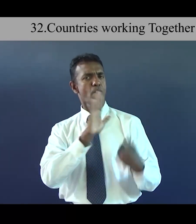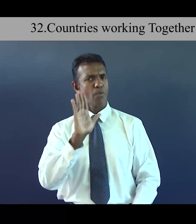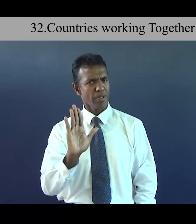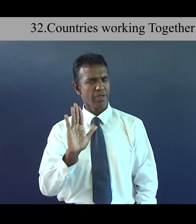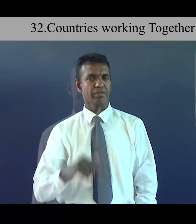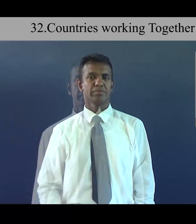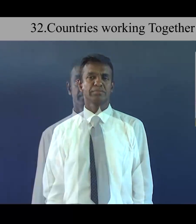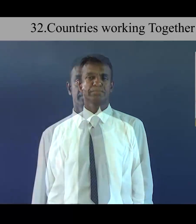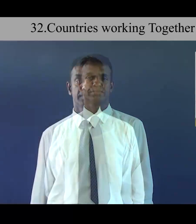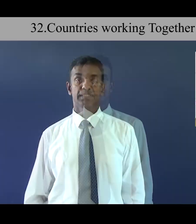Countries working together.